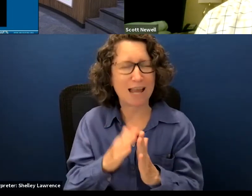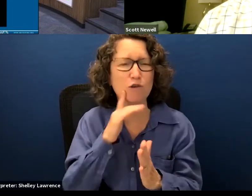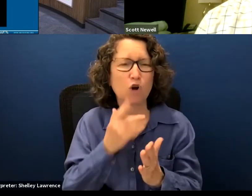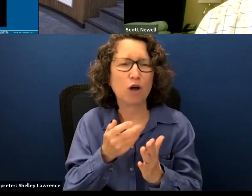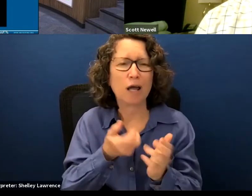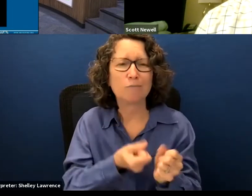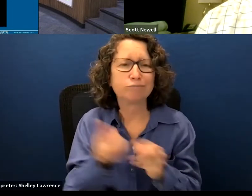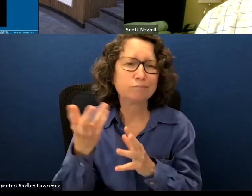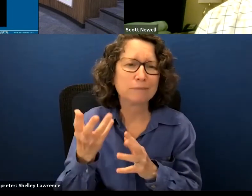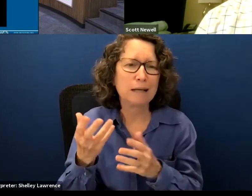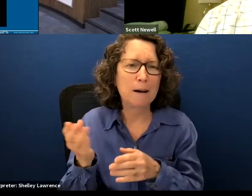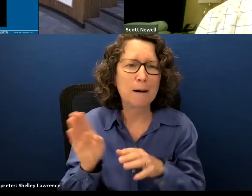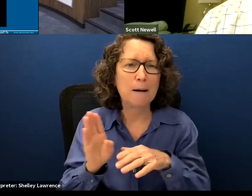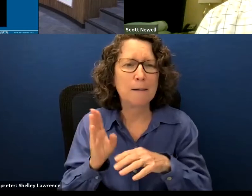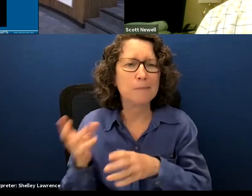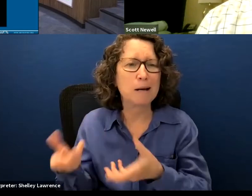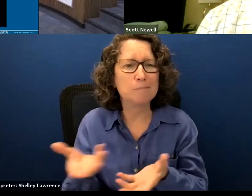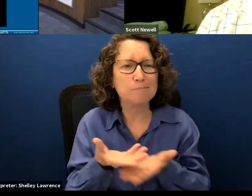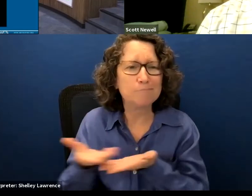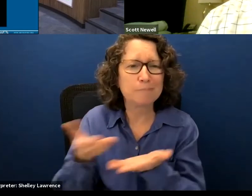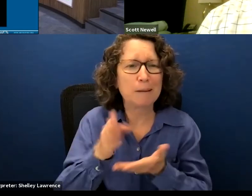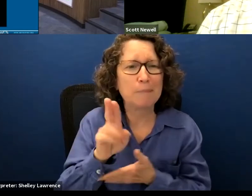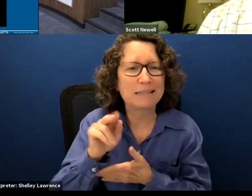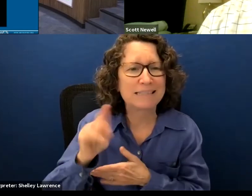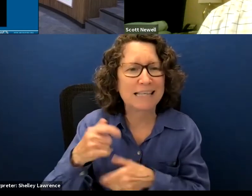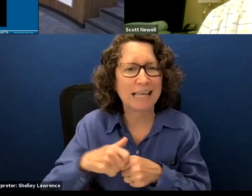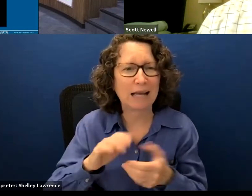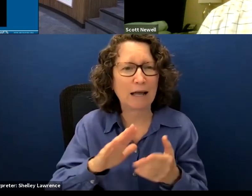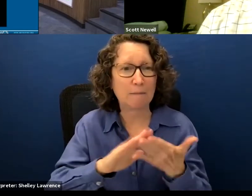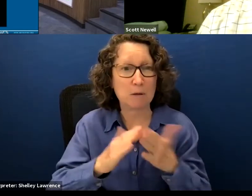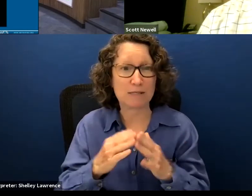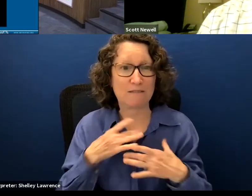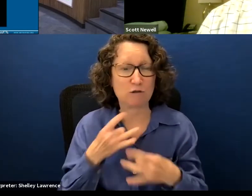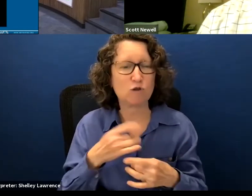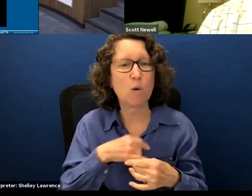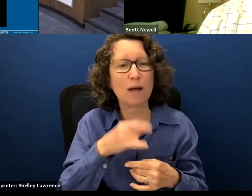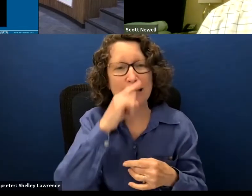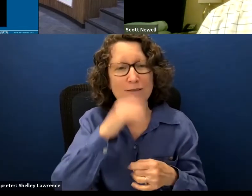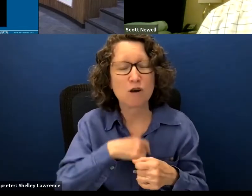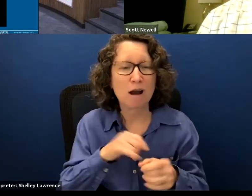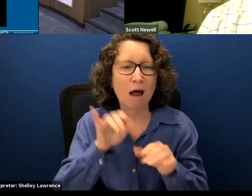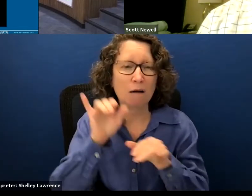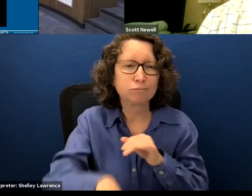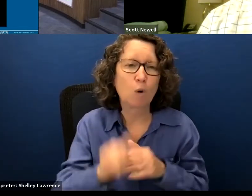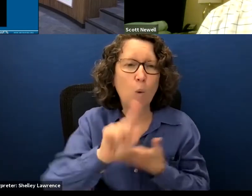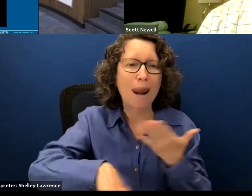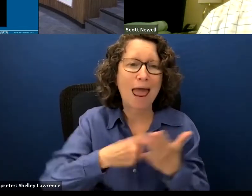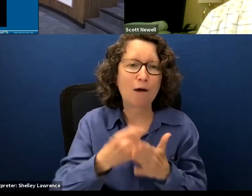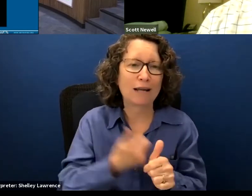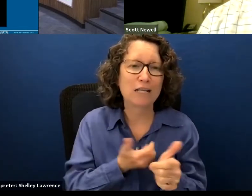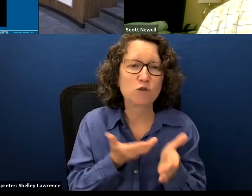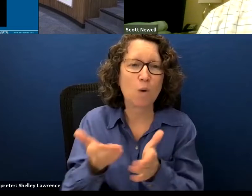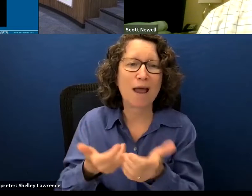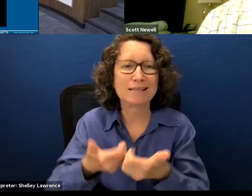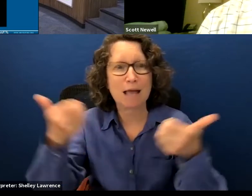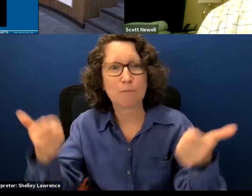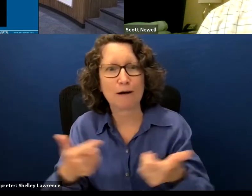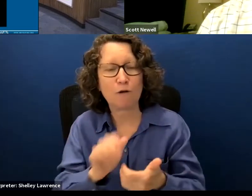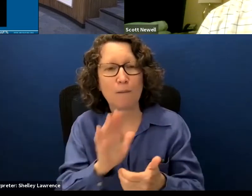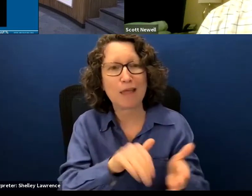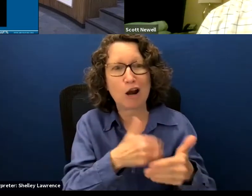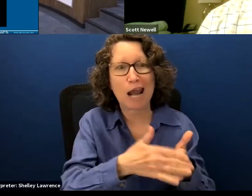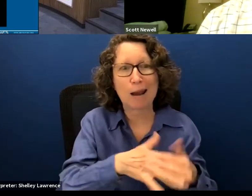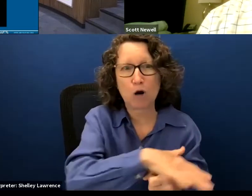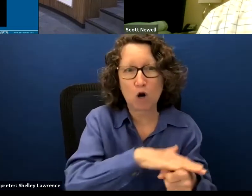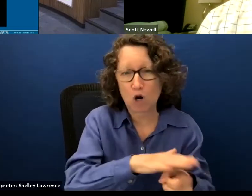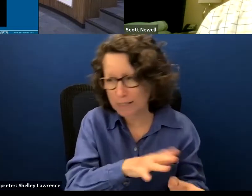eliminate busing in these communities of interest, so kids are not spending almost an hour each way separated from their